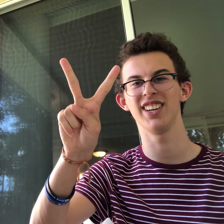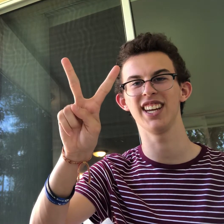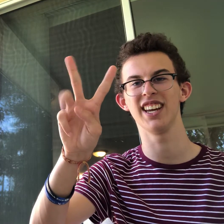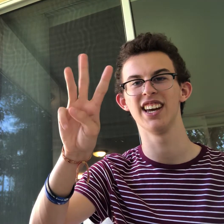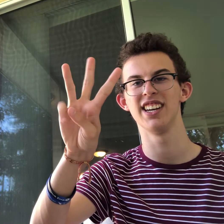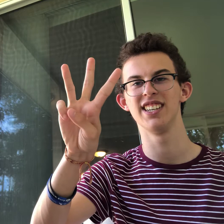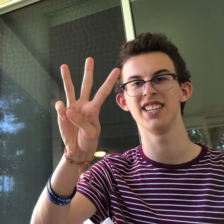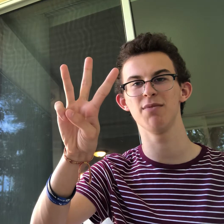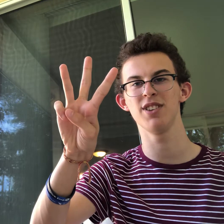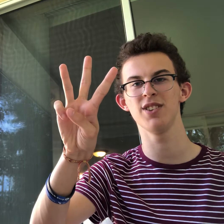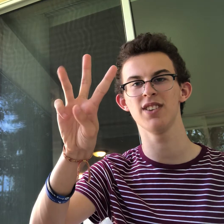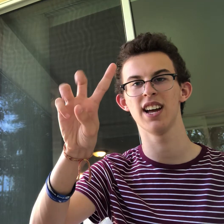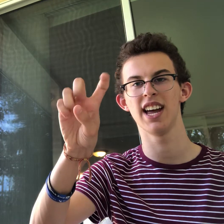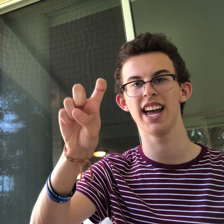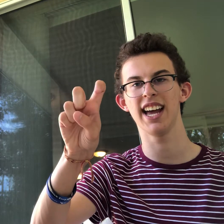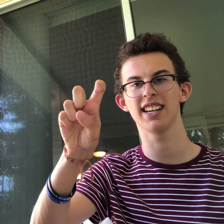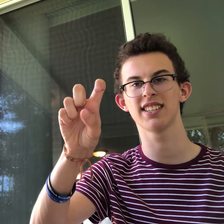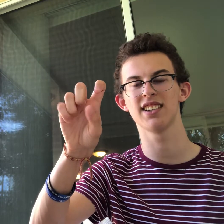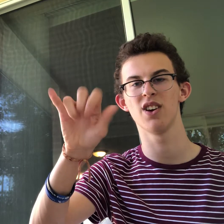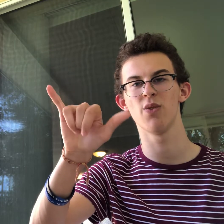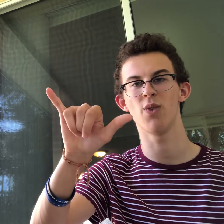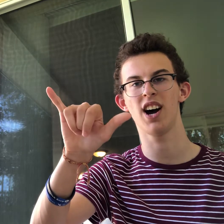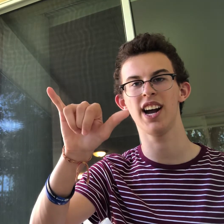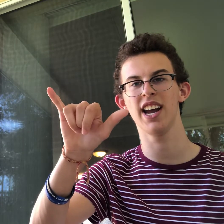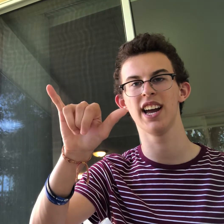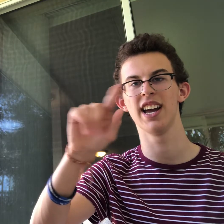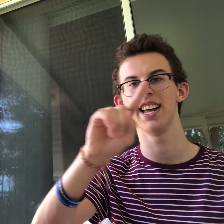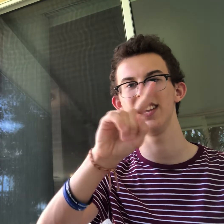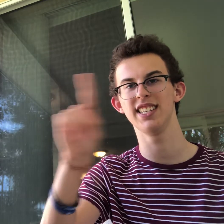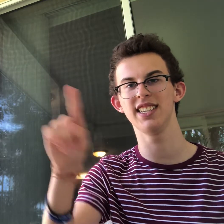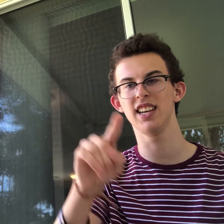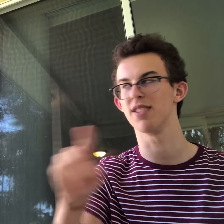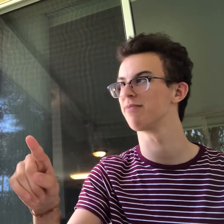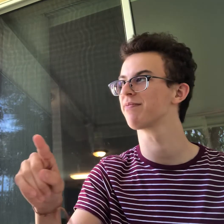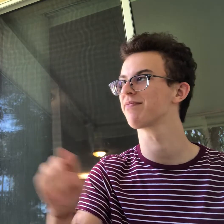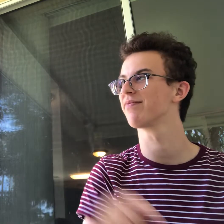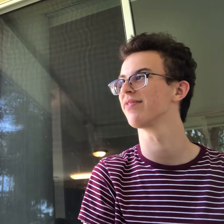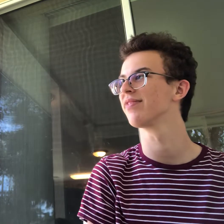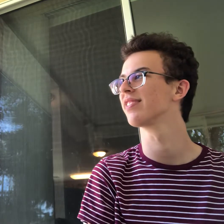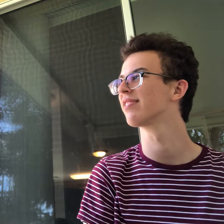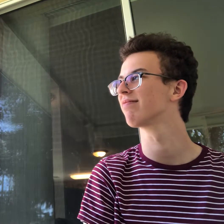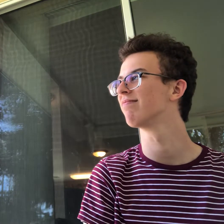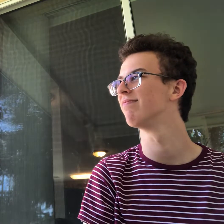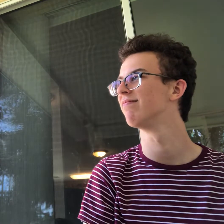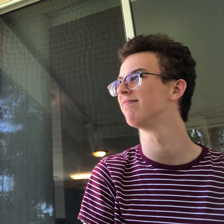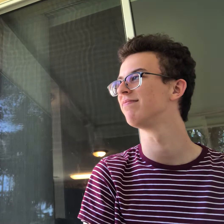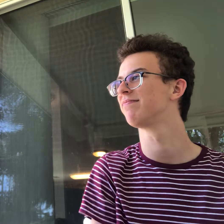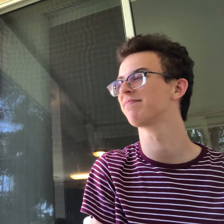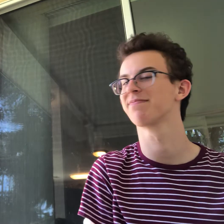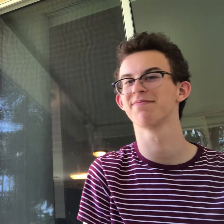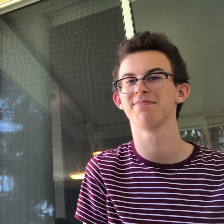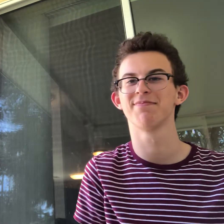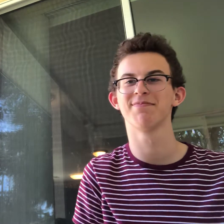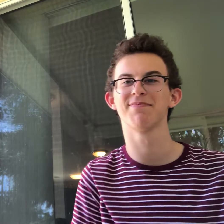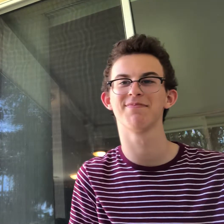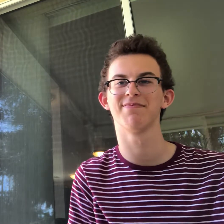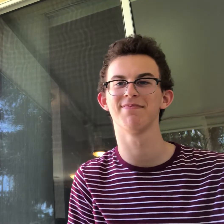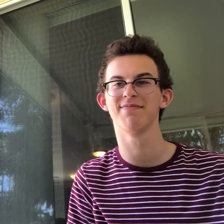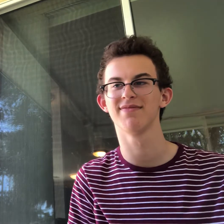V, W, X, Y, and then Z. Awesome. Well, if you enjoyed that, you can go back and watch it again